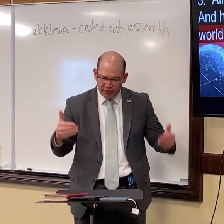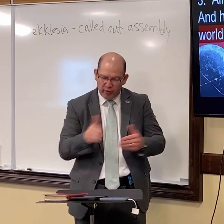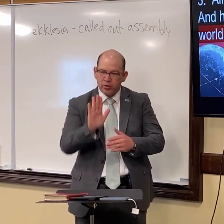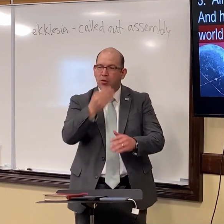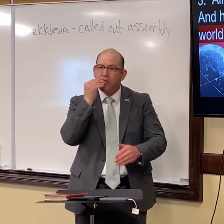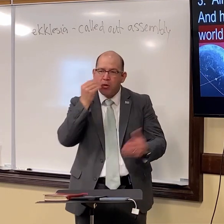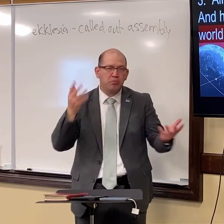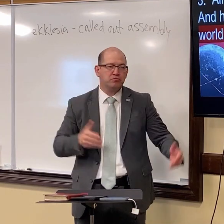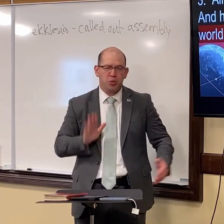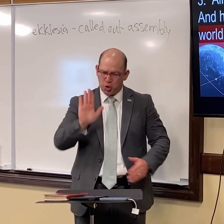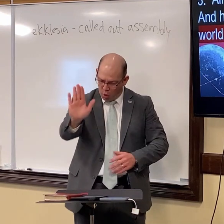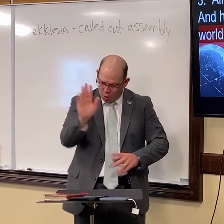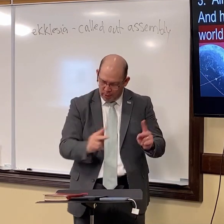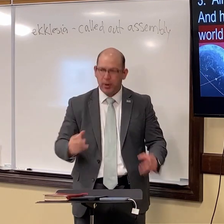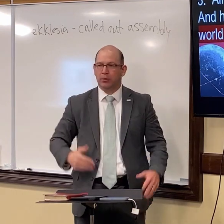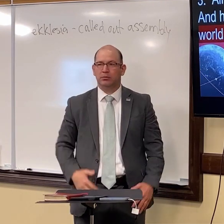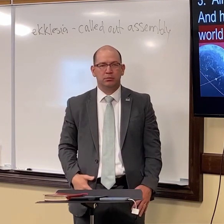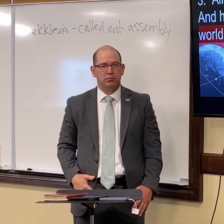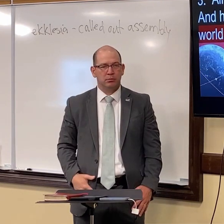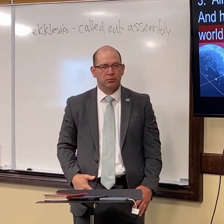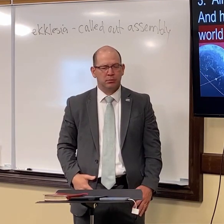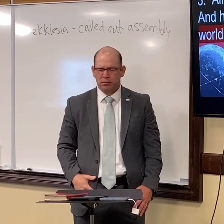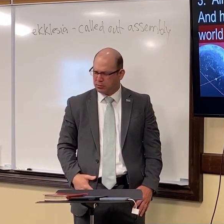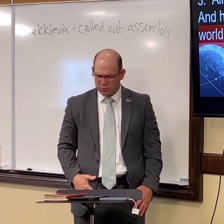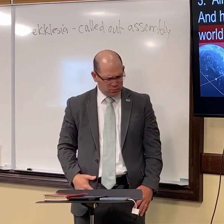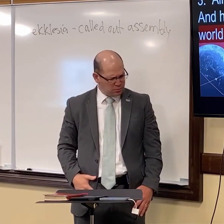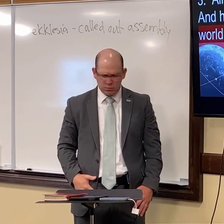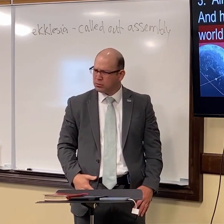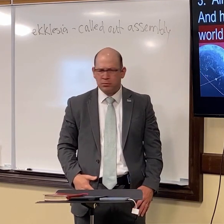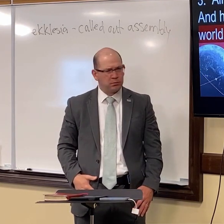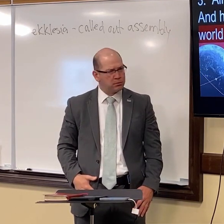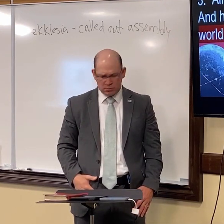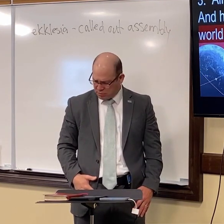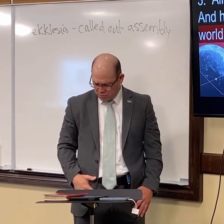He didn't say just go to your home, go to your people.